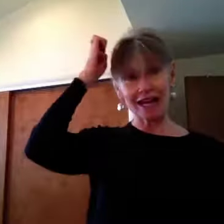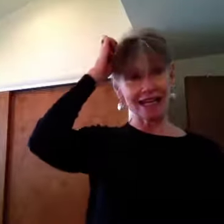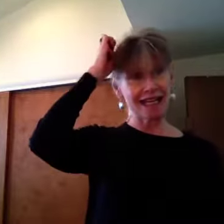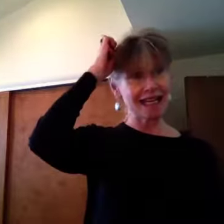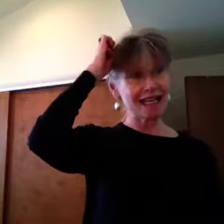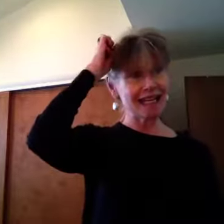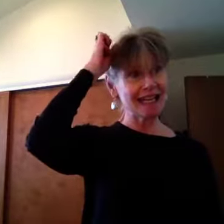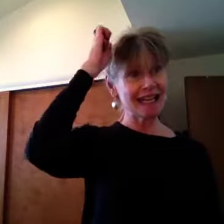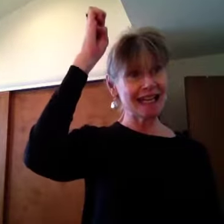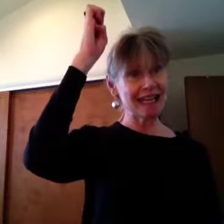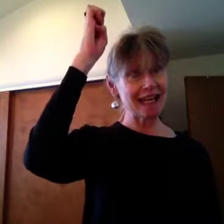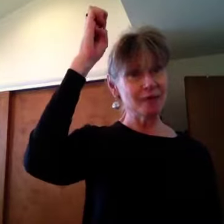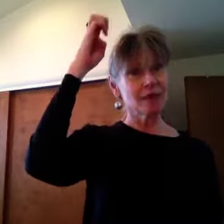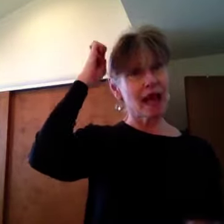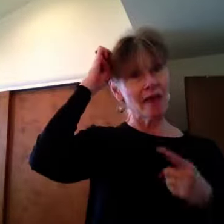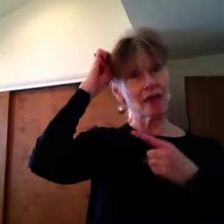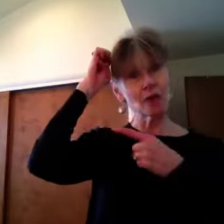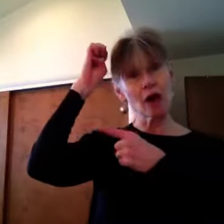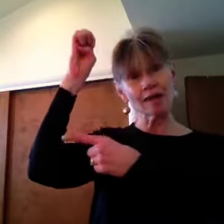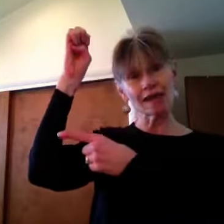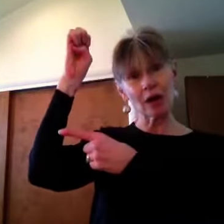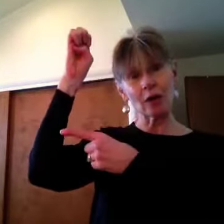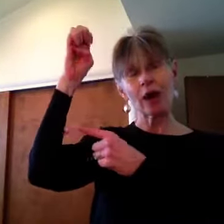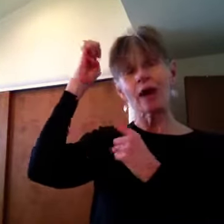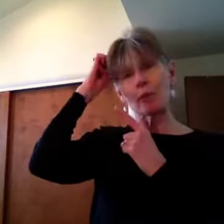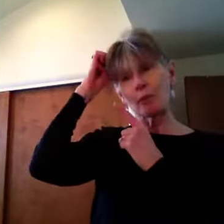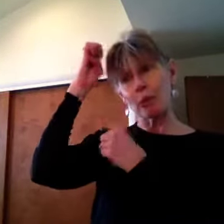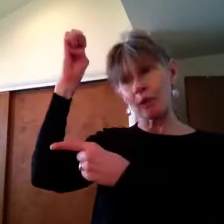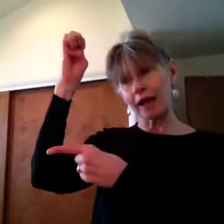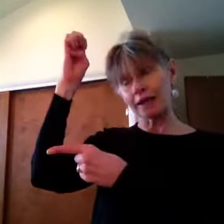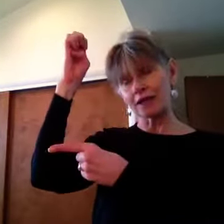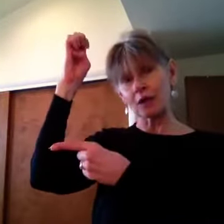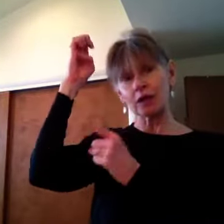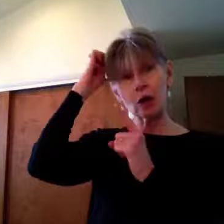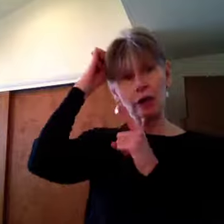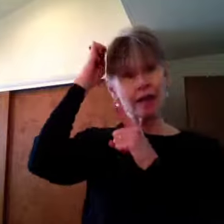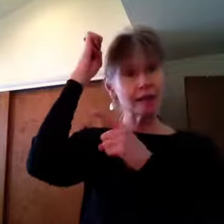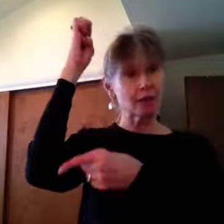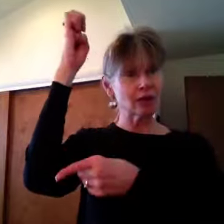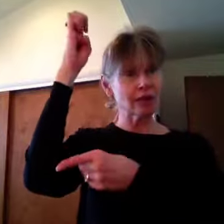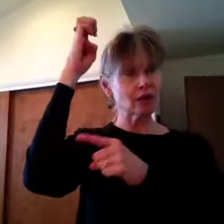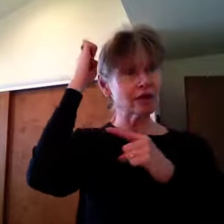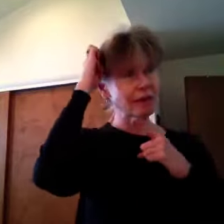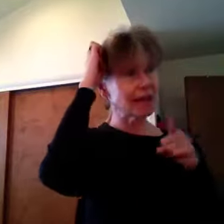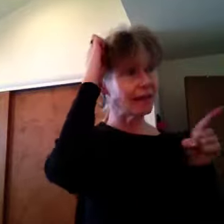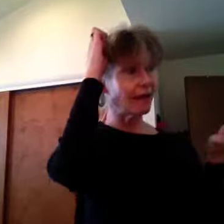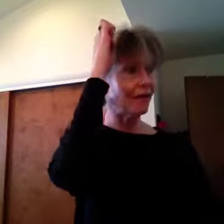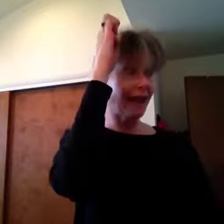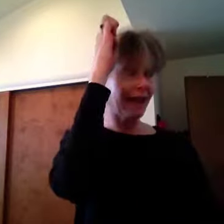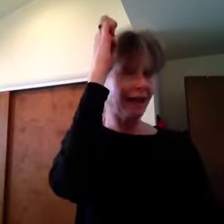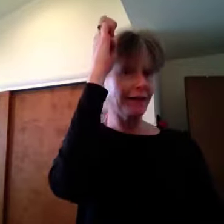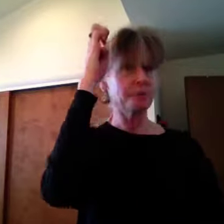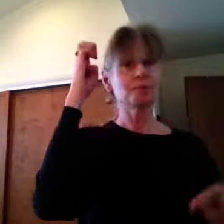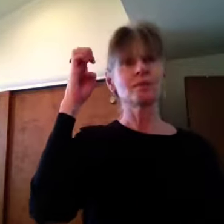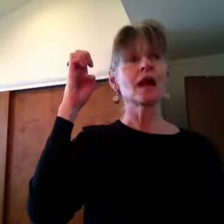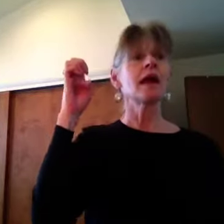an E, he, and then you also point or locate the person you're speaking of. He,